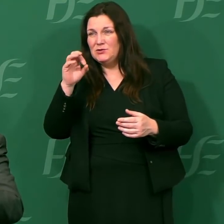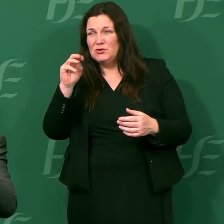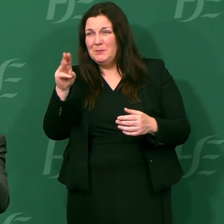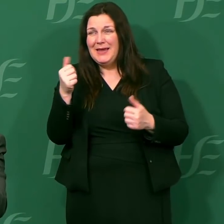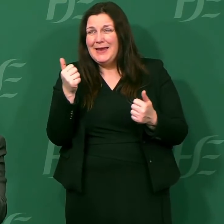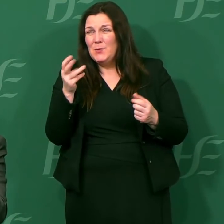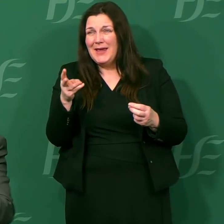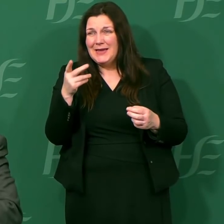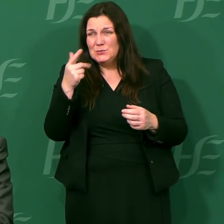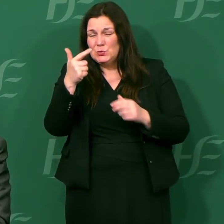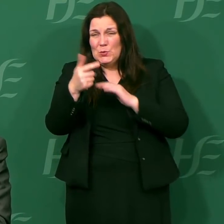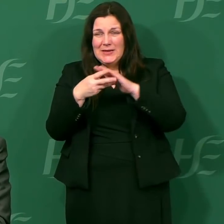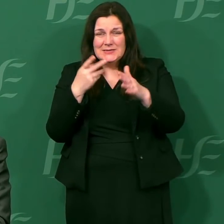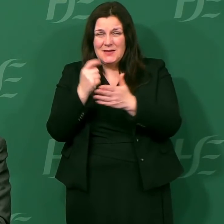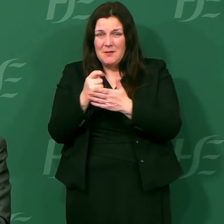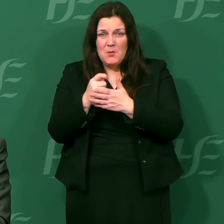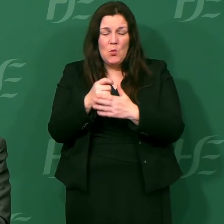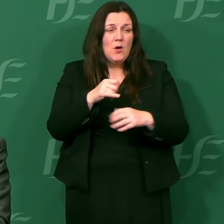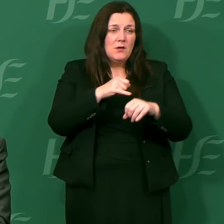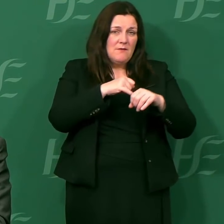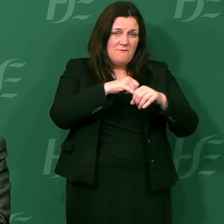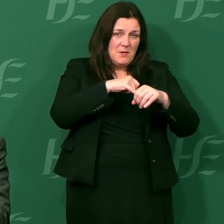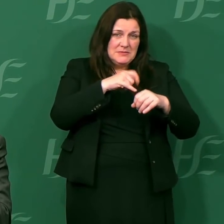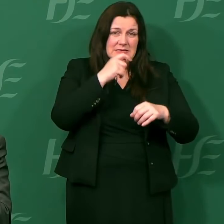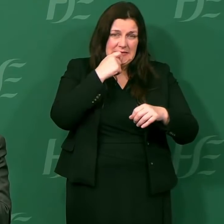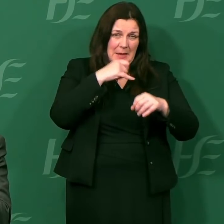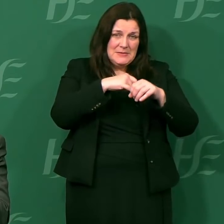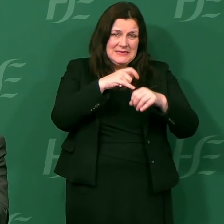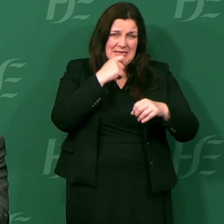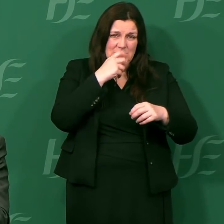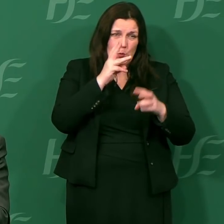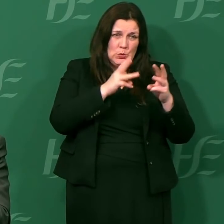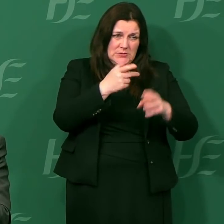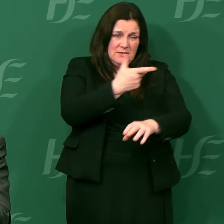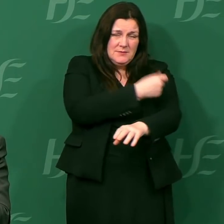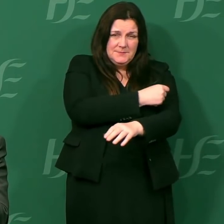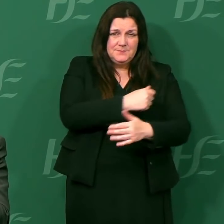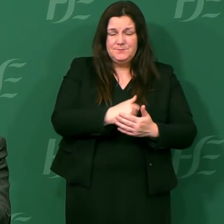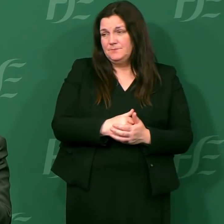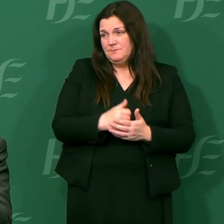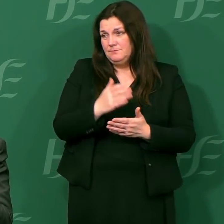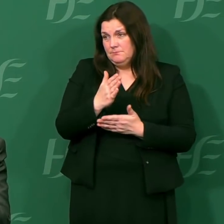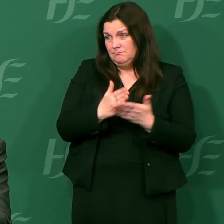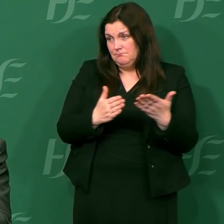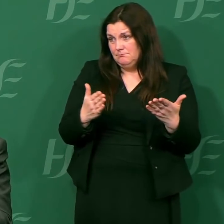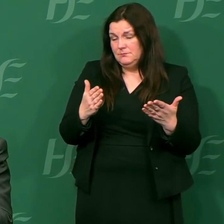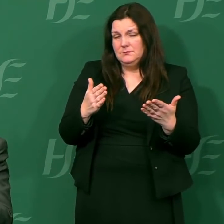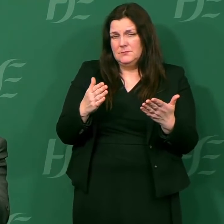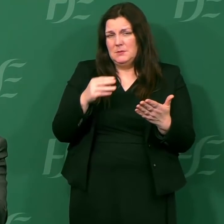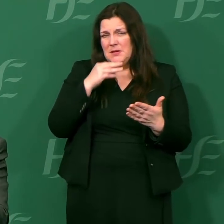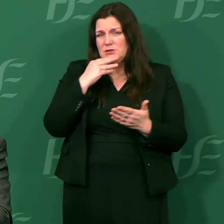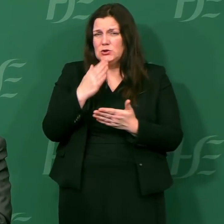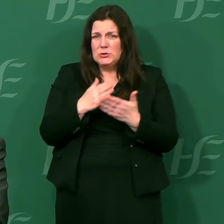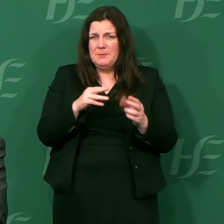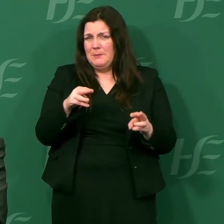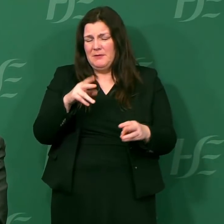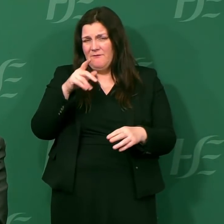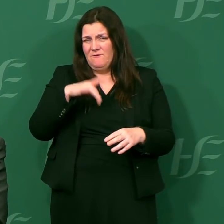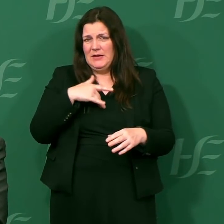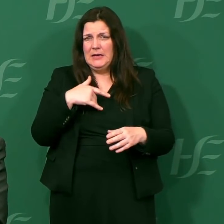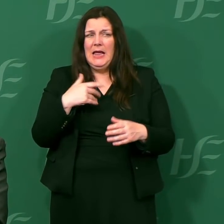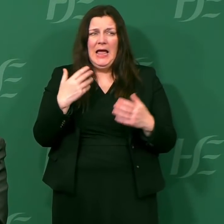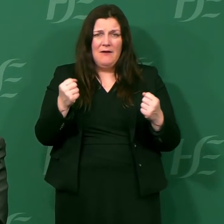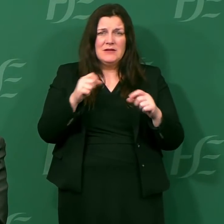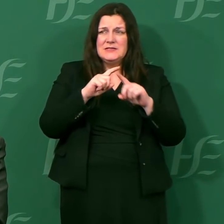time, or my pharmacy said they will do me next week. So that's one factor where people, it's not that race in, people are